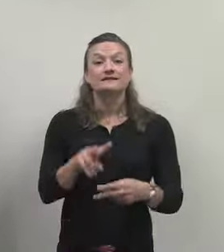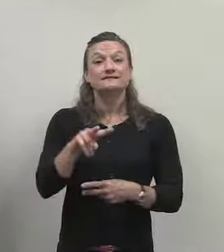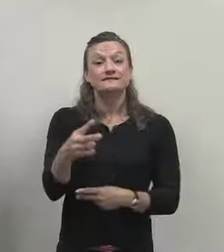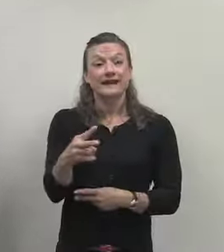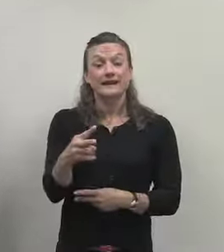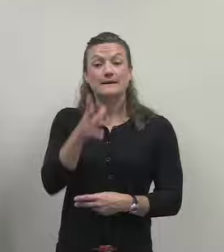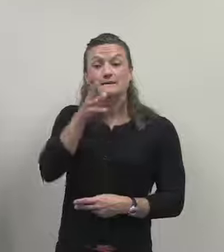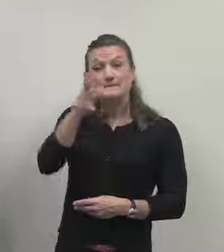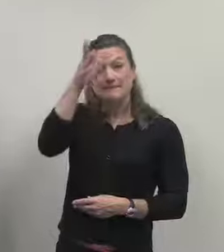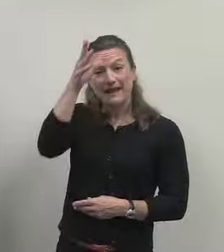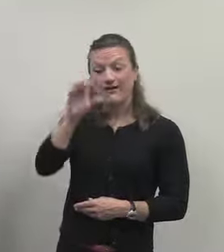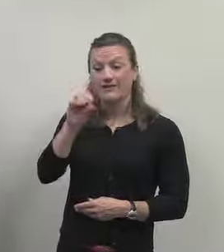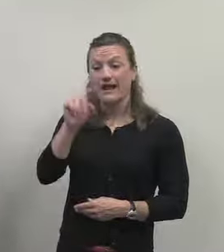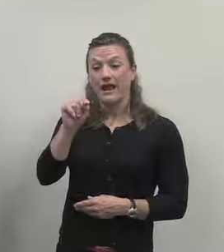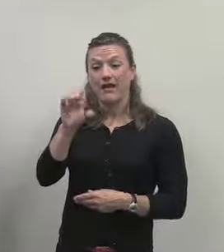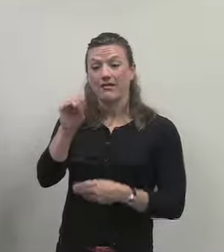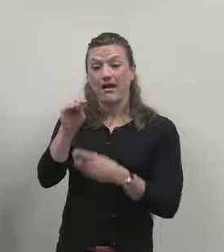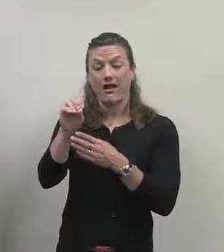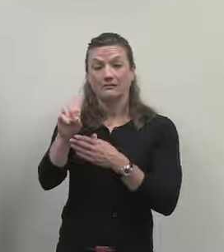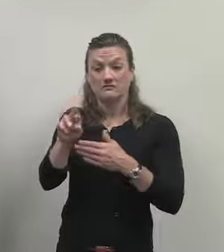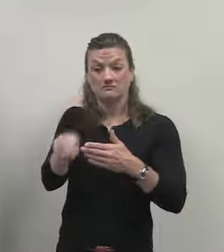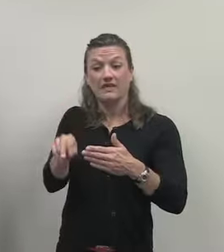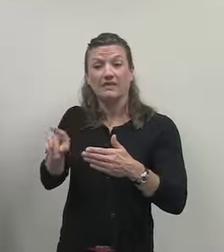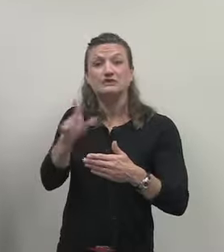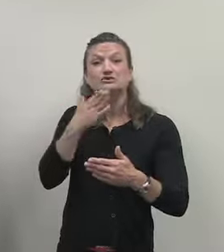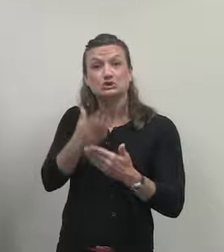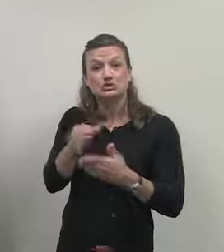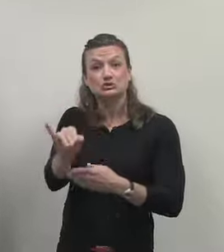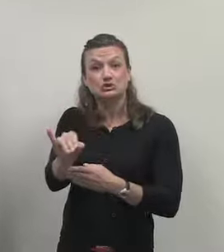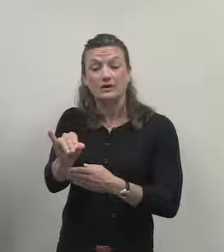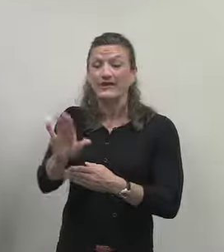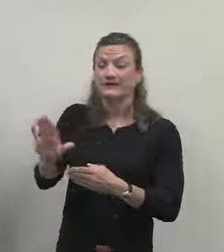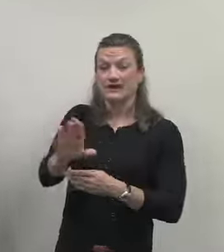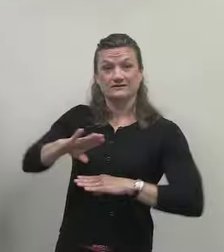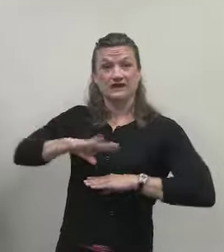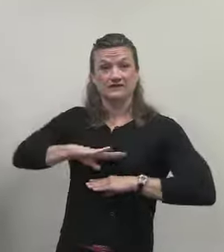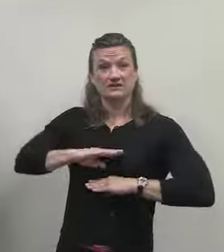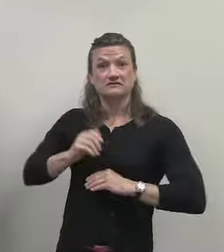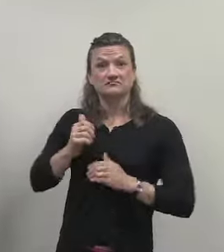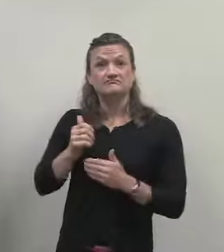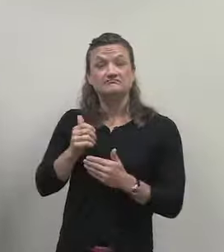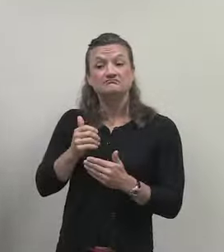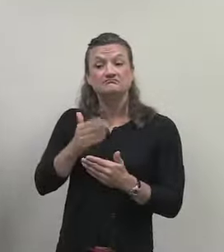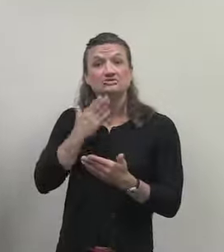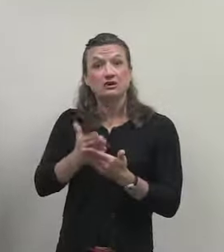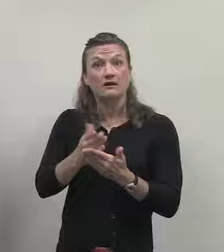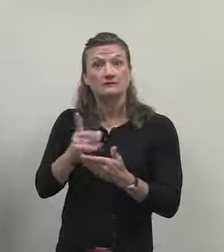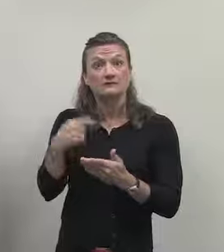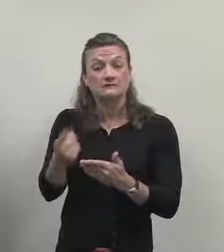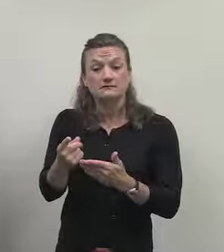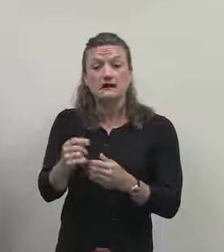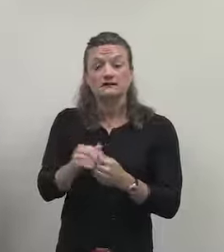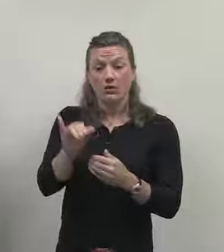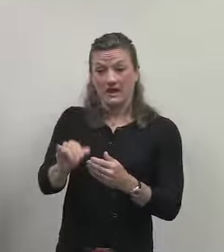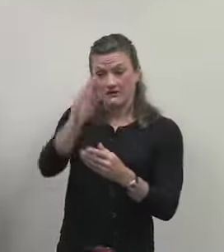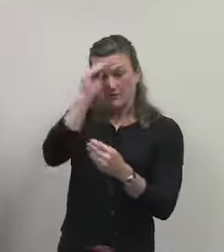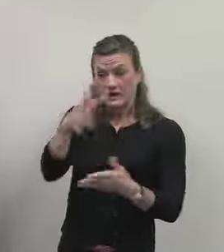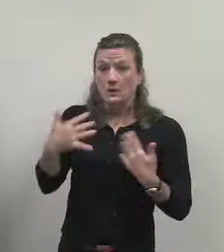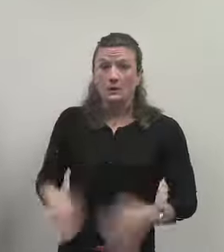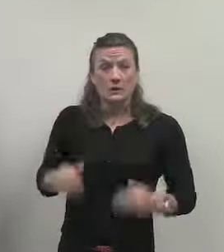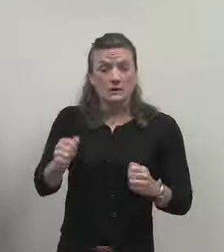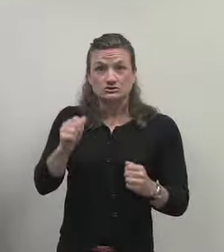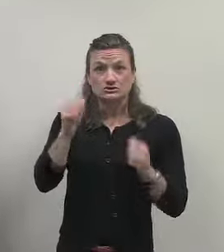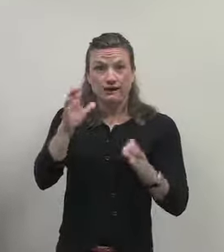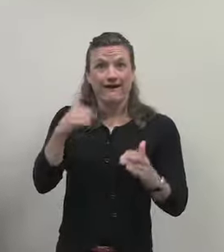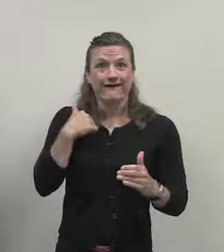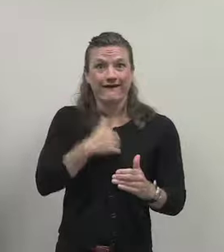Second, parent outcomes have been good in terms of satisfaction. And this is some of the information that has blown us away, because I